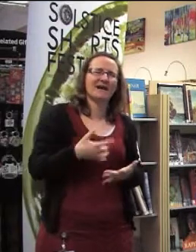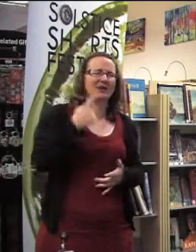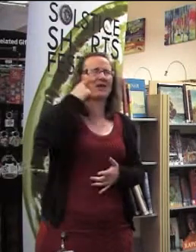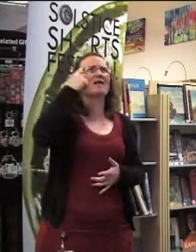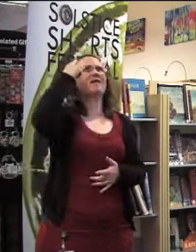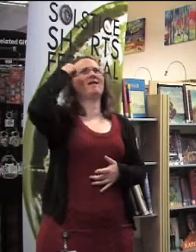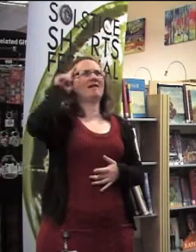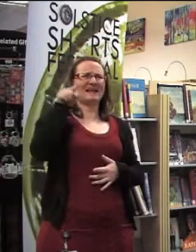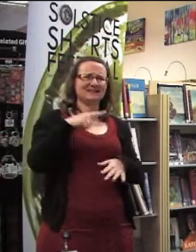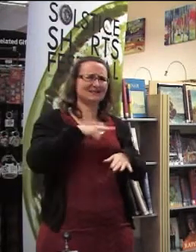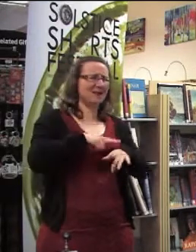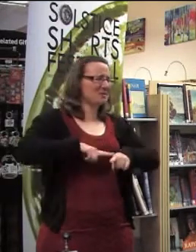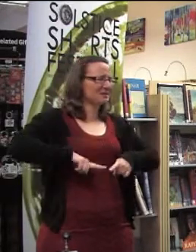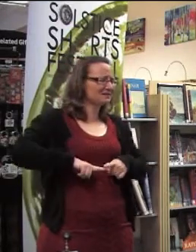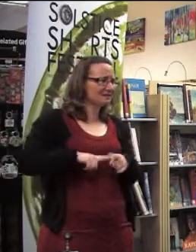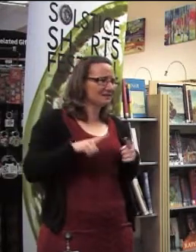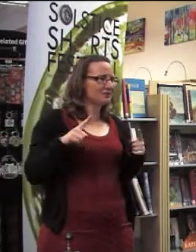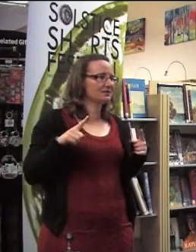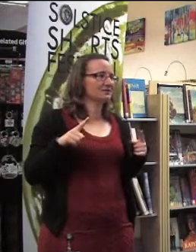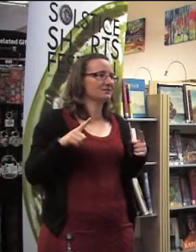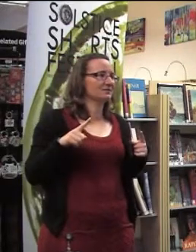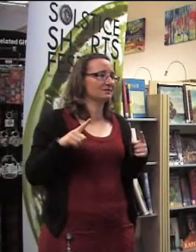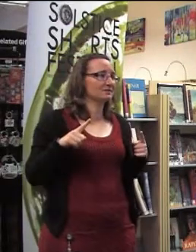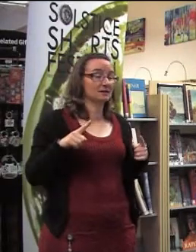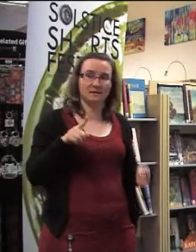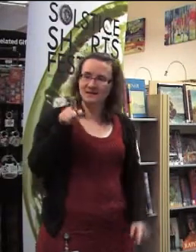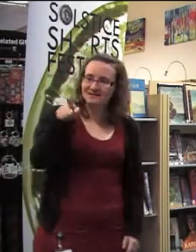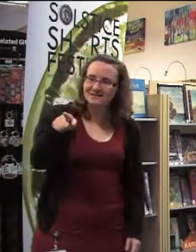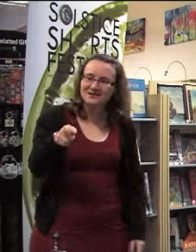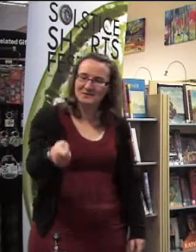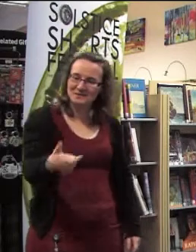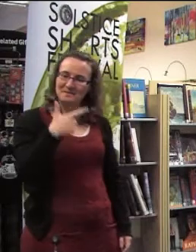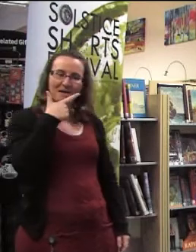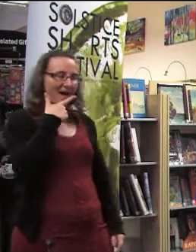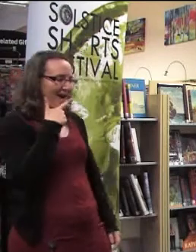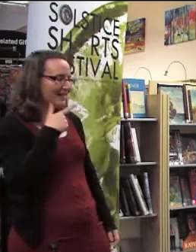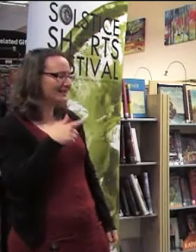And then you smiled and said, "Isn't it great?"